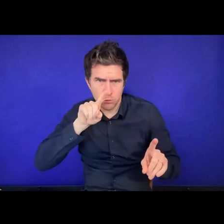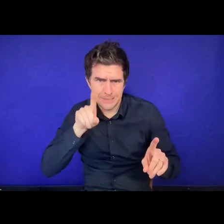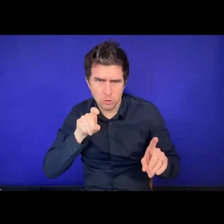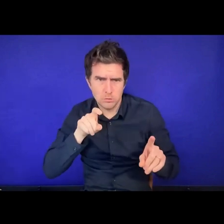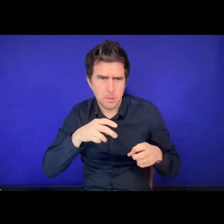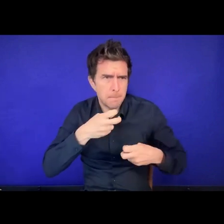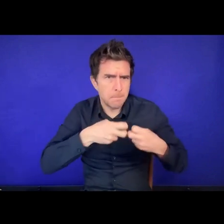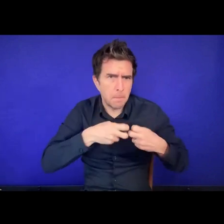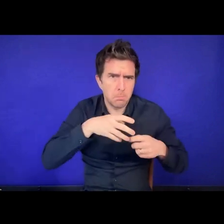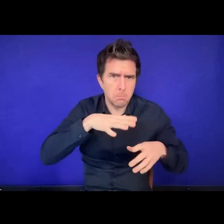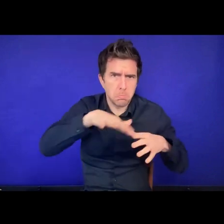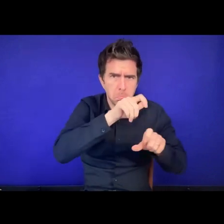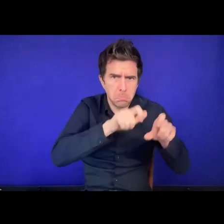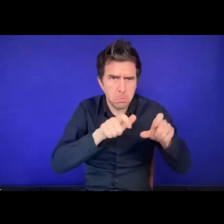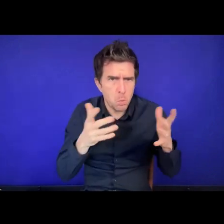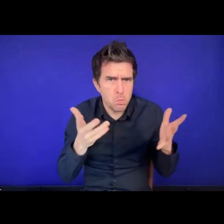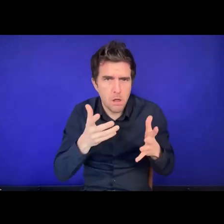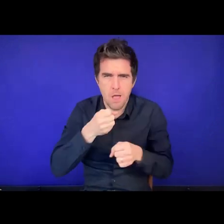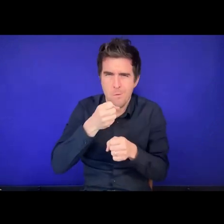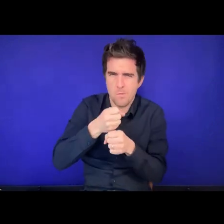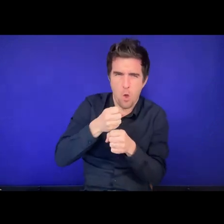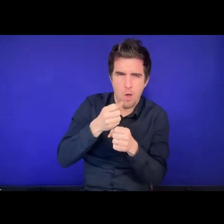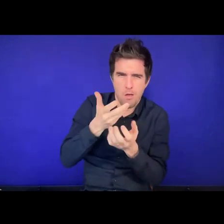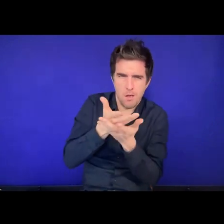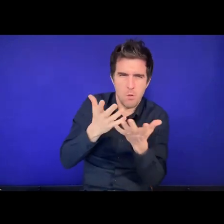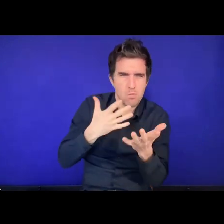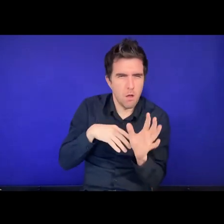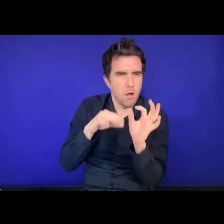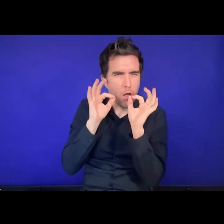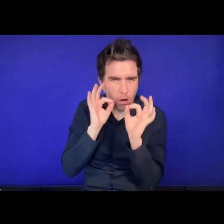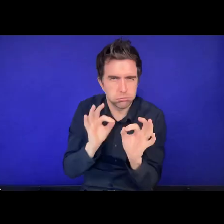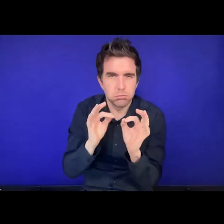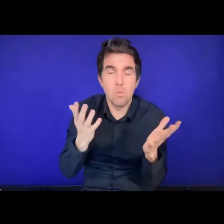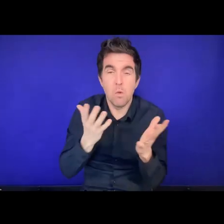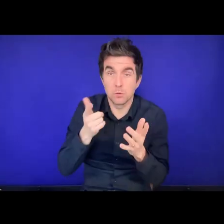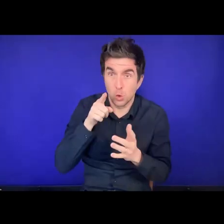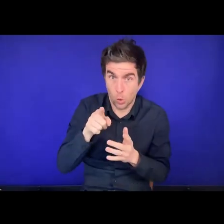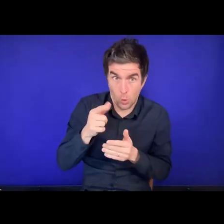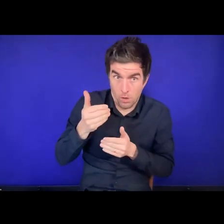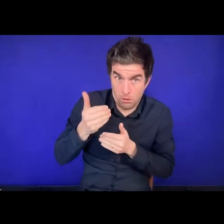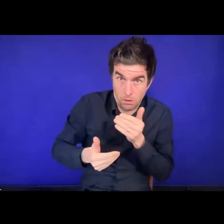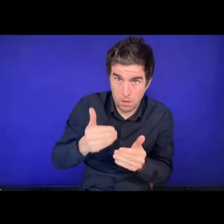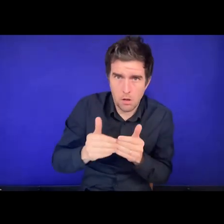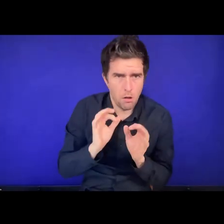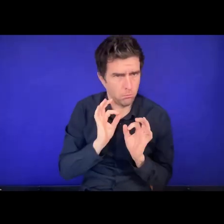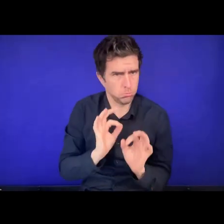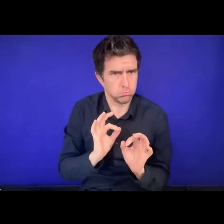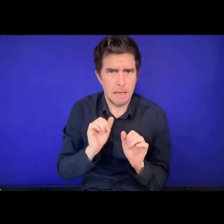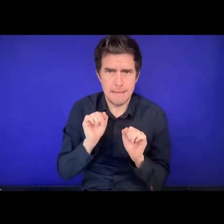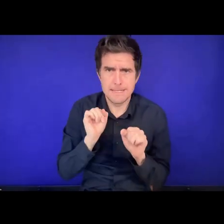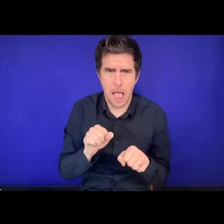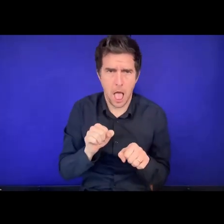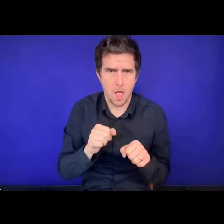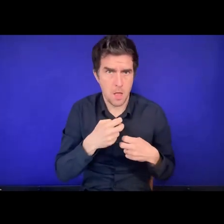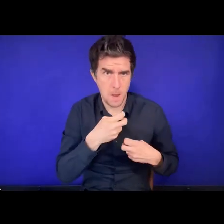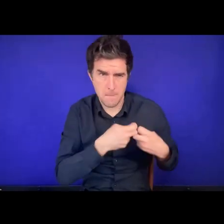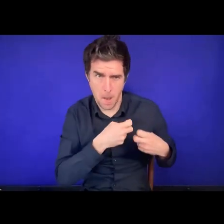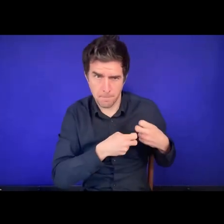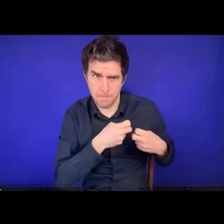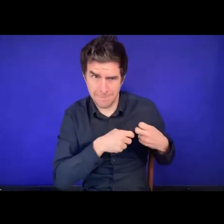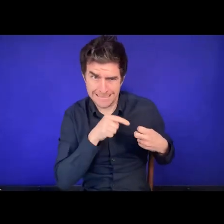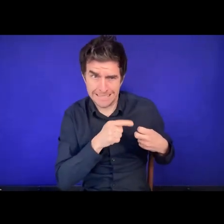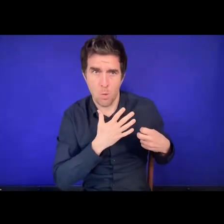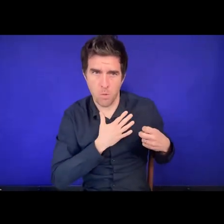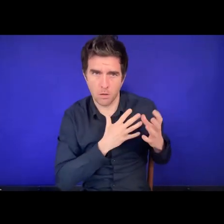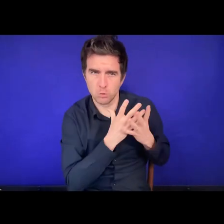solved. And when I say appropriate, really, it also means the community should be telling you whether or not you're meeting